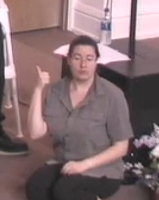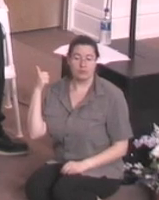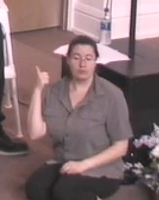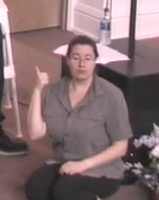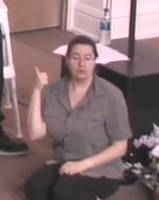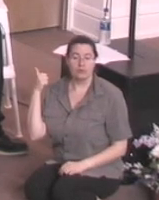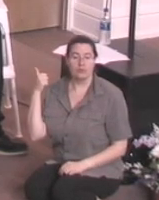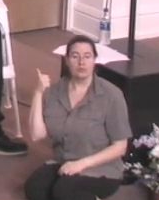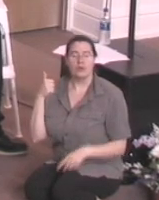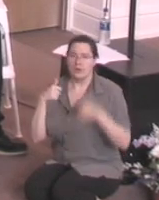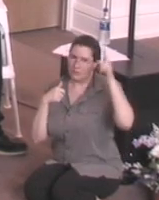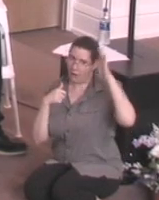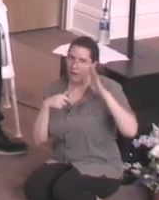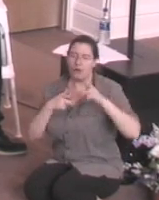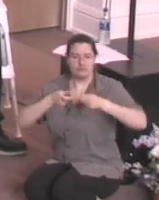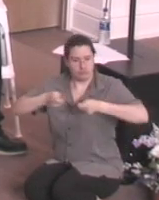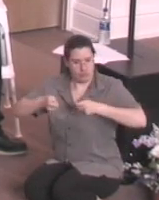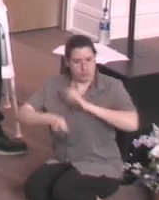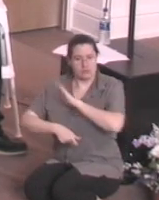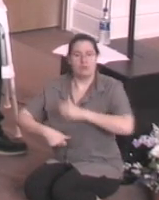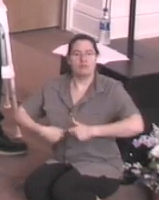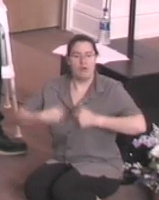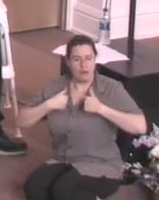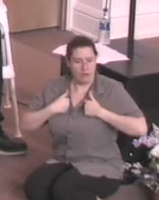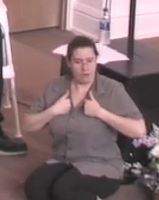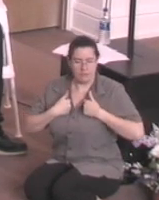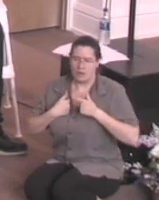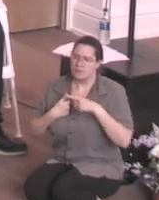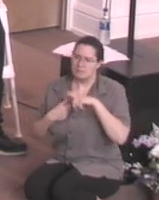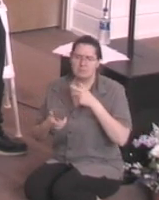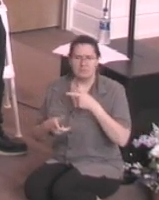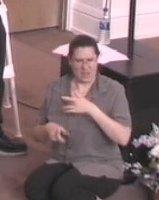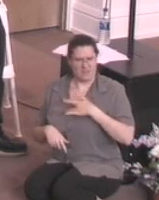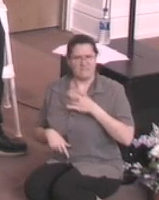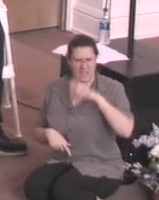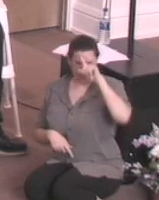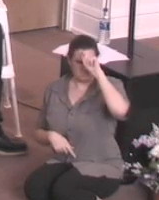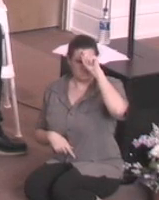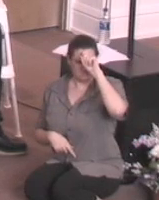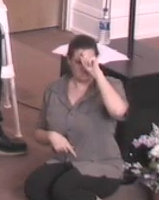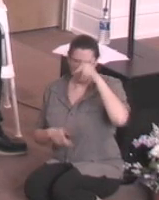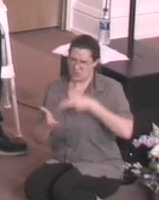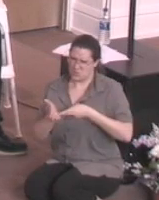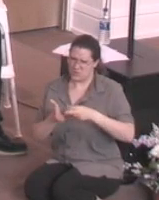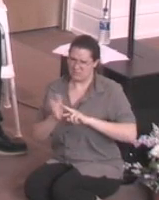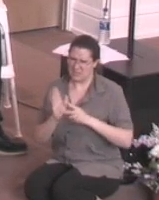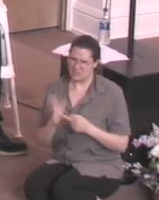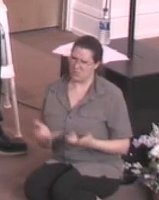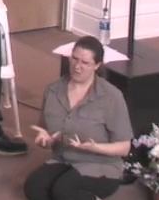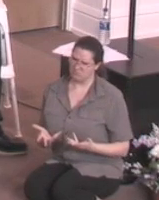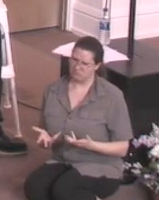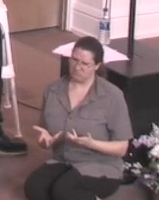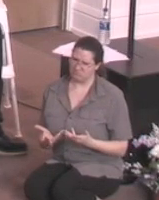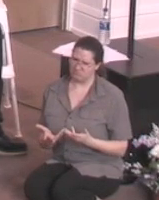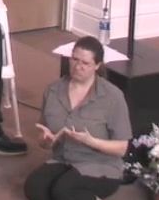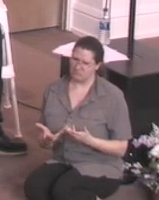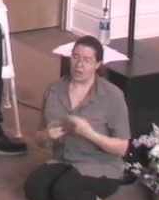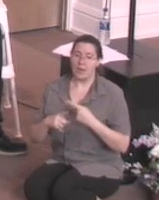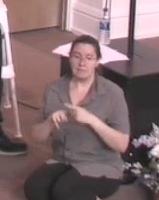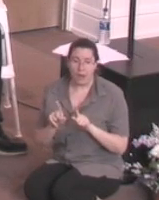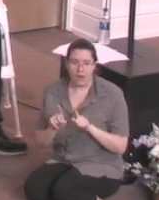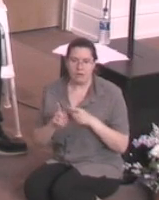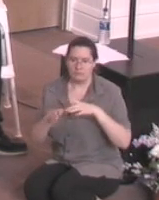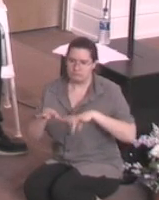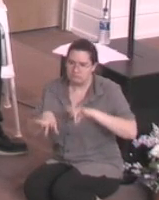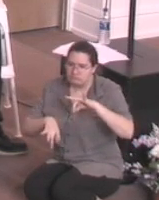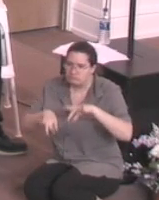is the Lord of their life. They're confused about what truth really is, though, or they're beginning to learn